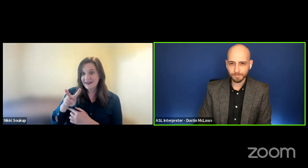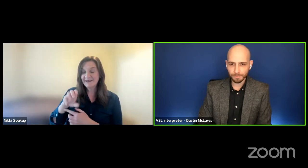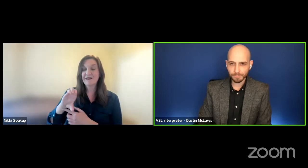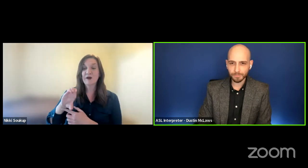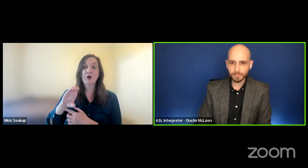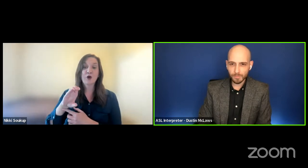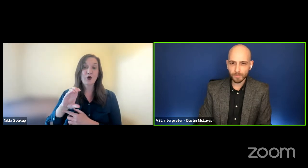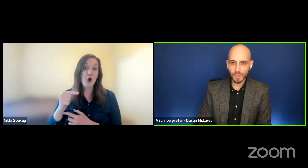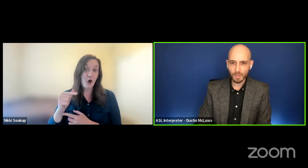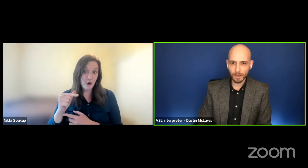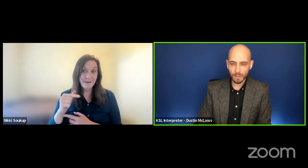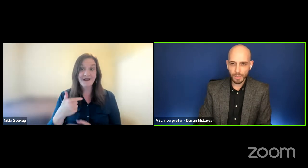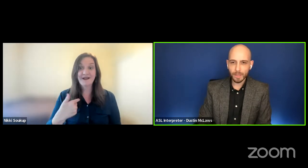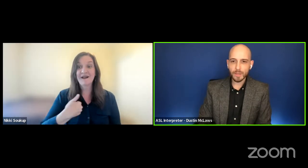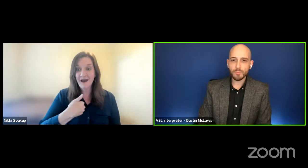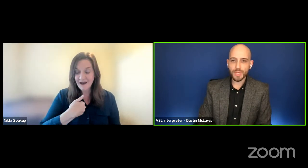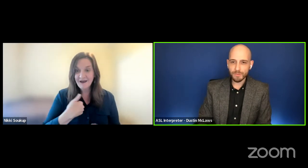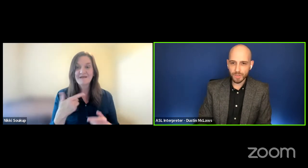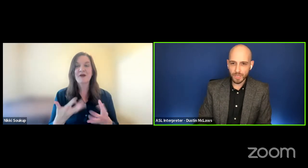recommendations.